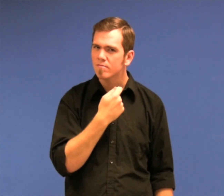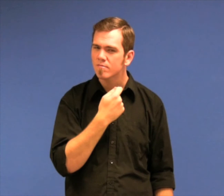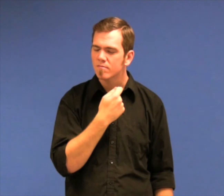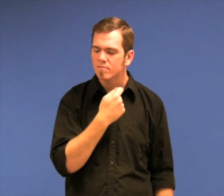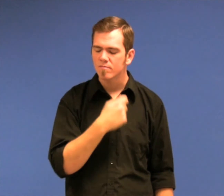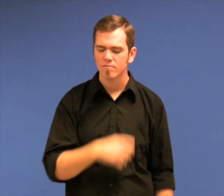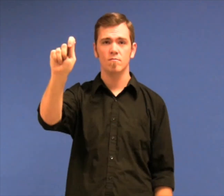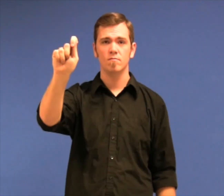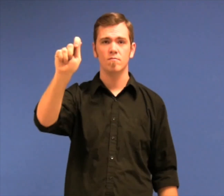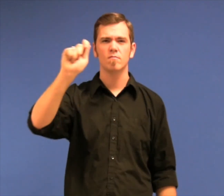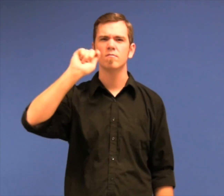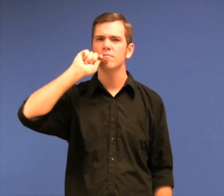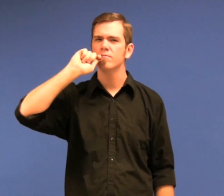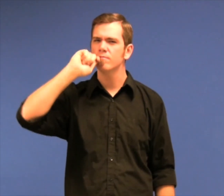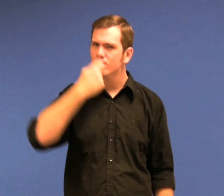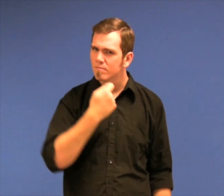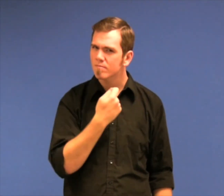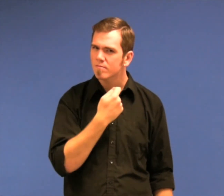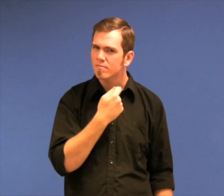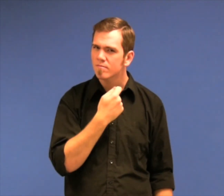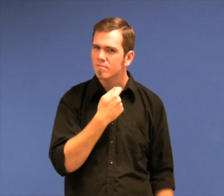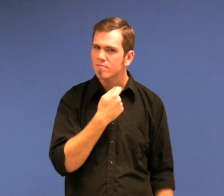cool. Cool.